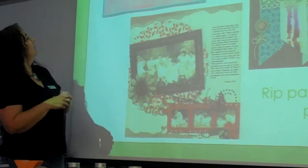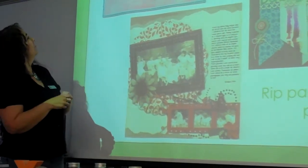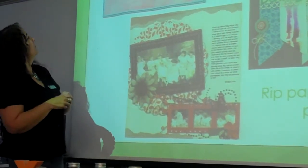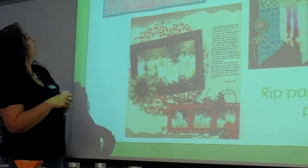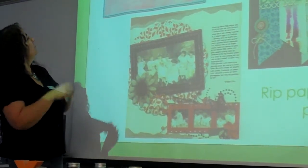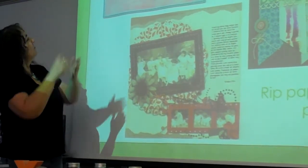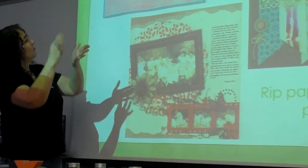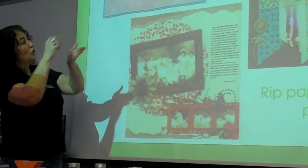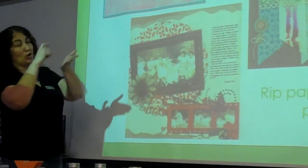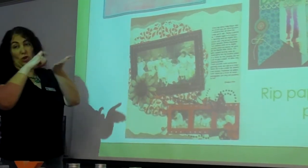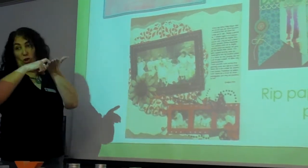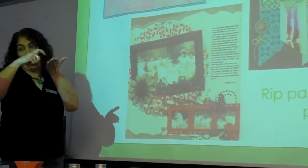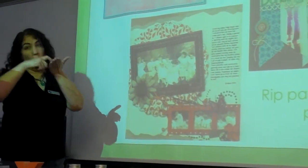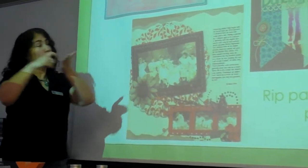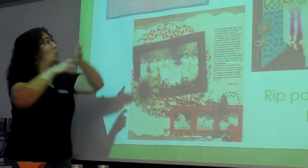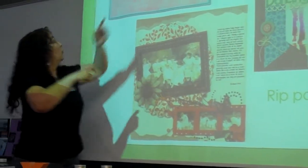a unique design.